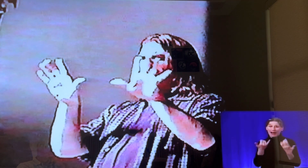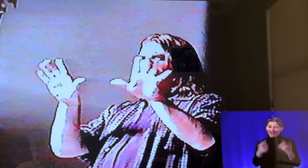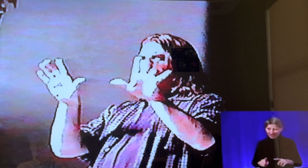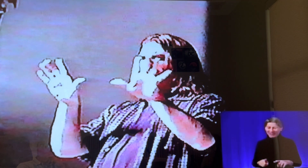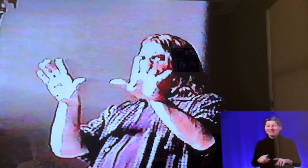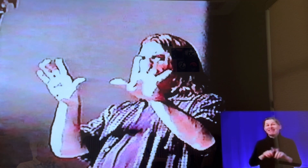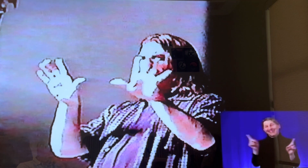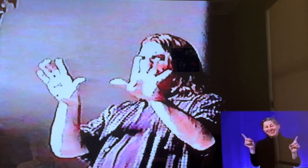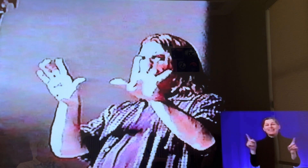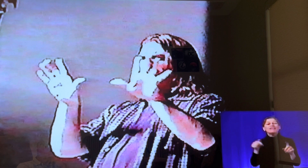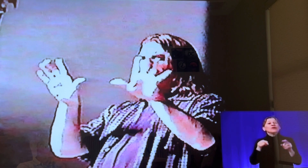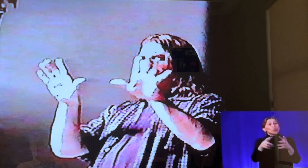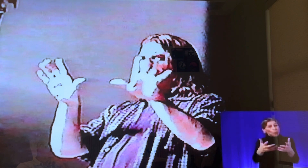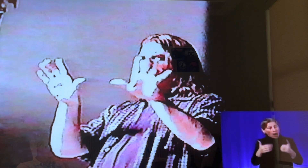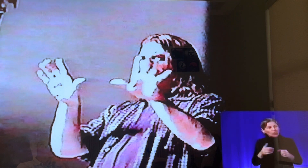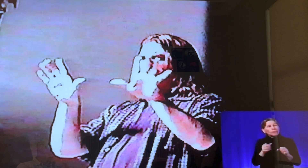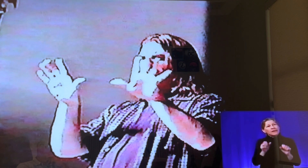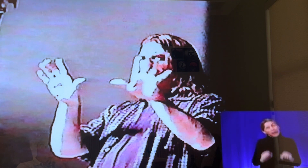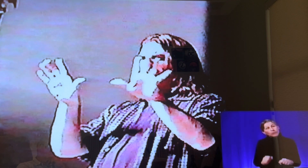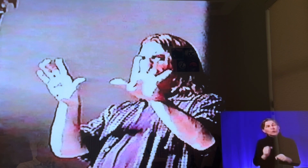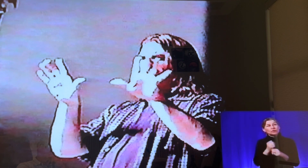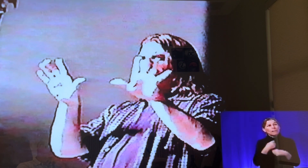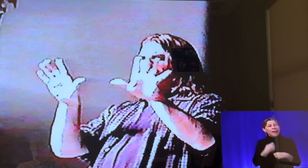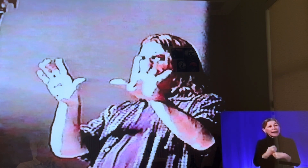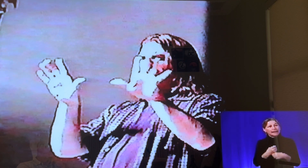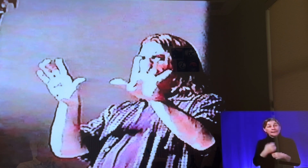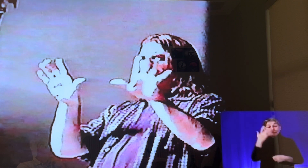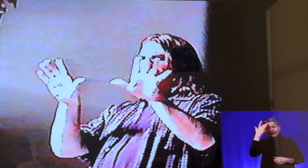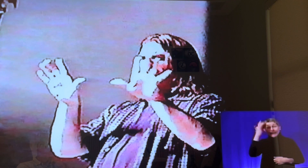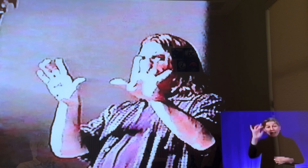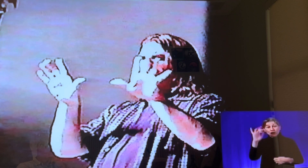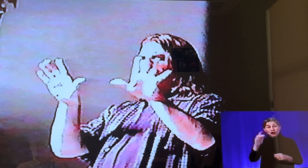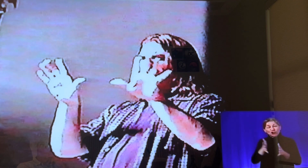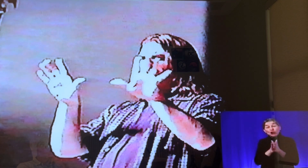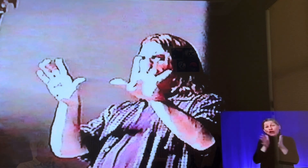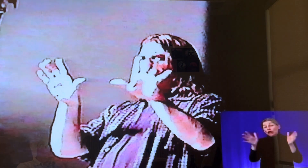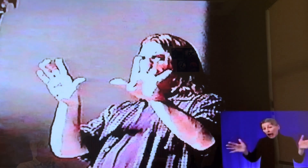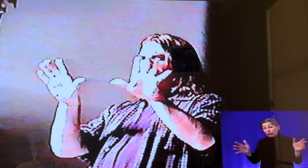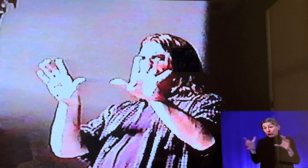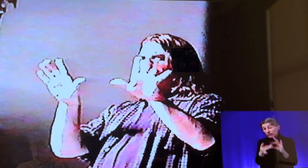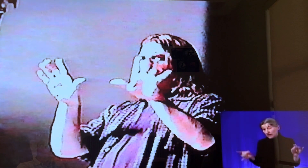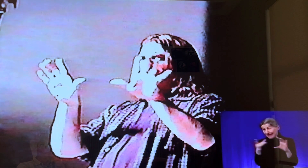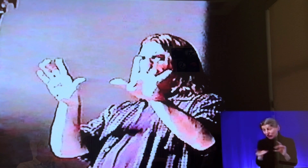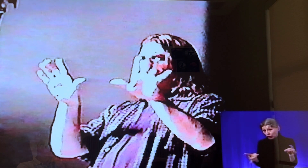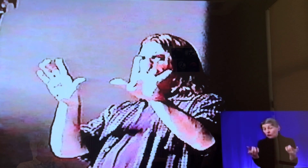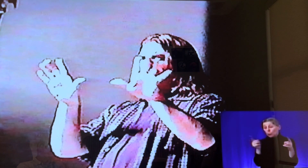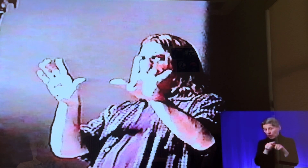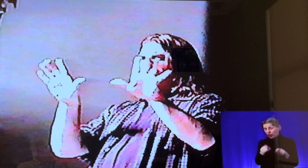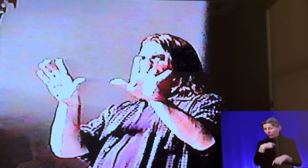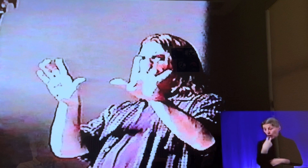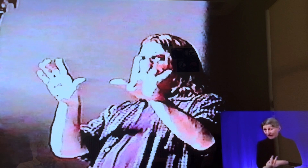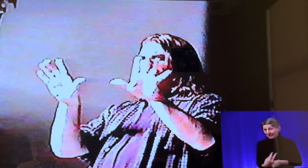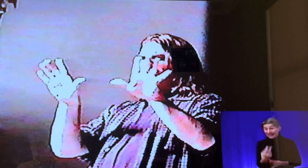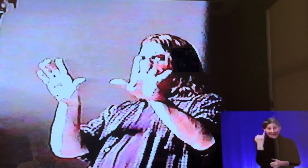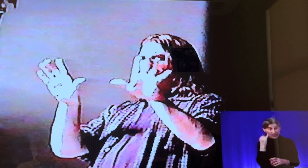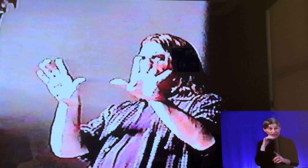you want to be able to make an intelligent generalization when you're voicing in case you missed some